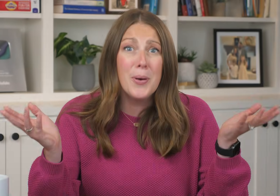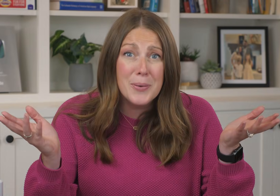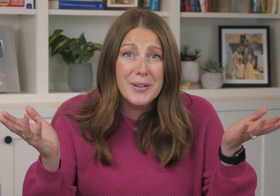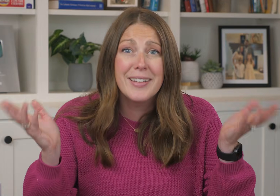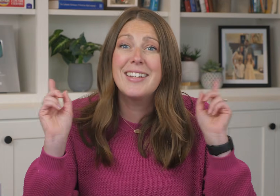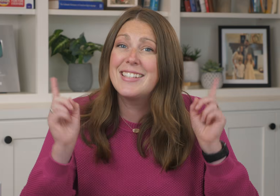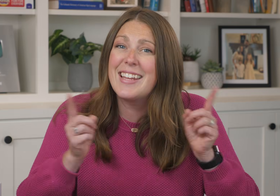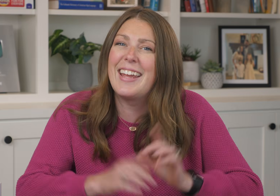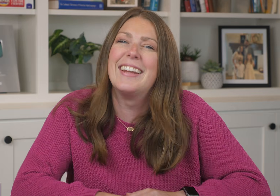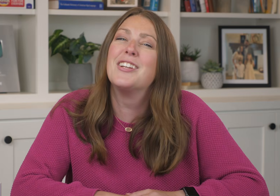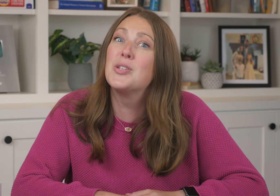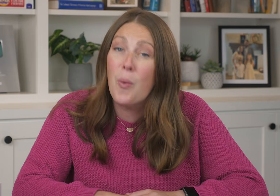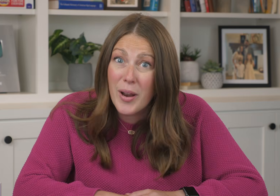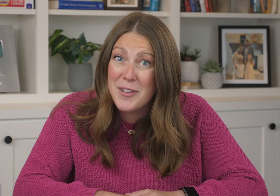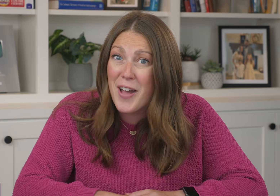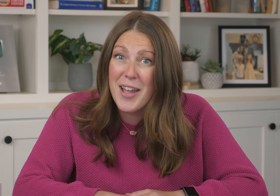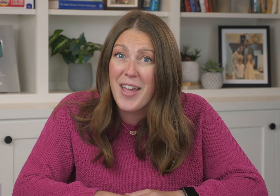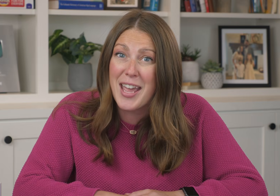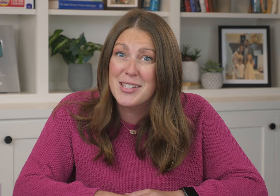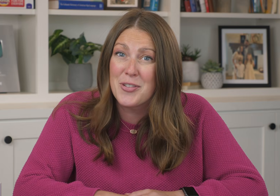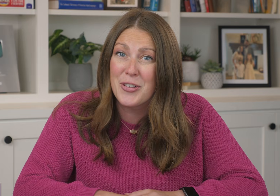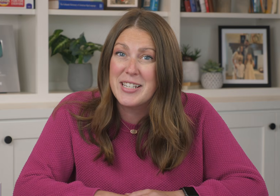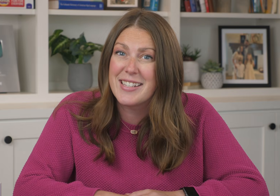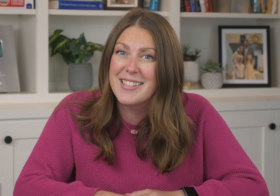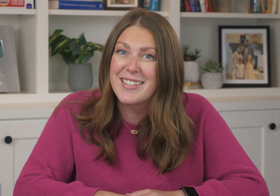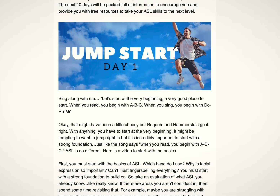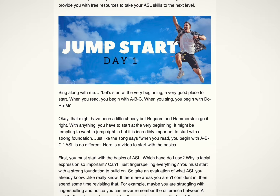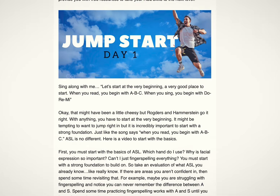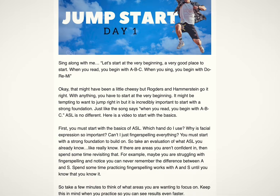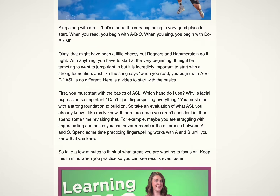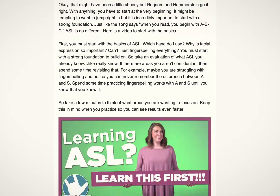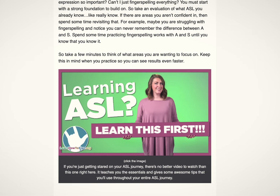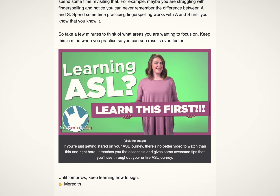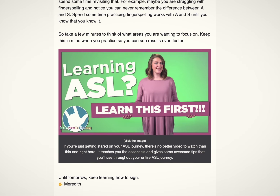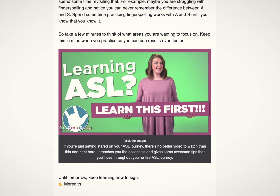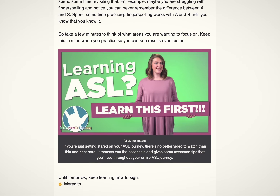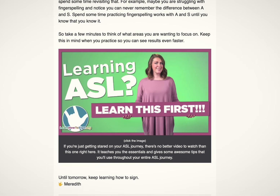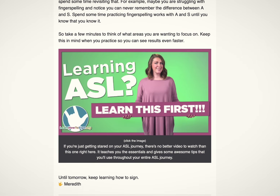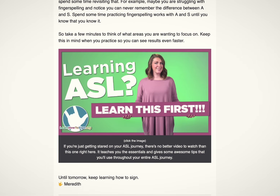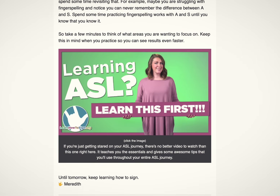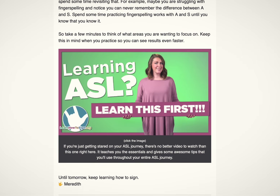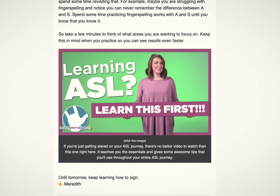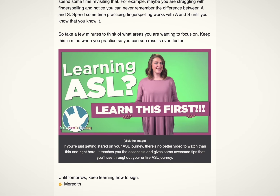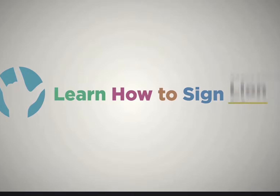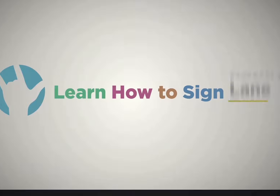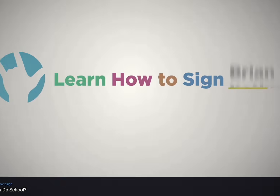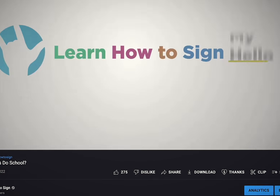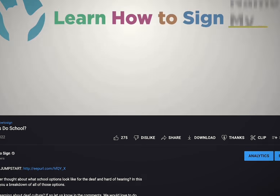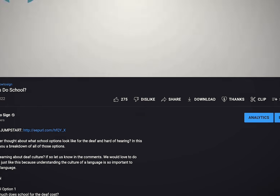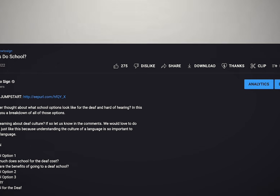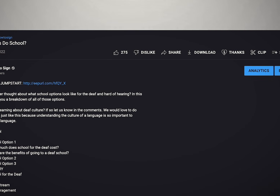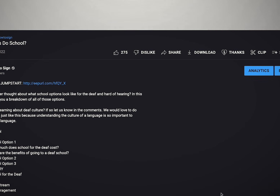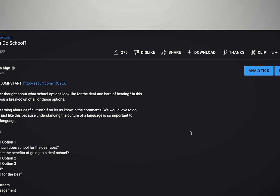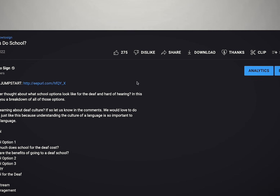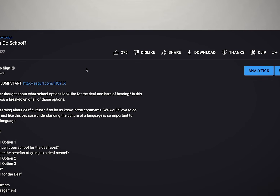Whew, you did it! 25 ASL phrases. Now go sign up for a 10-day ASL Jumpstart to learn ways that you